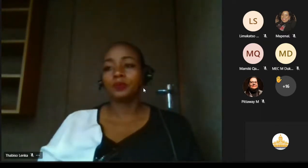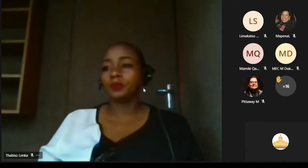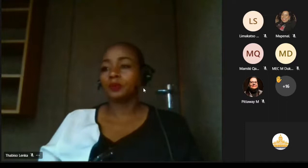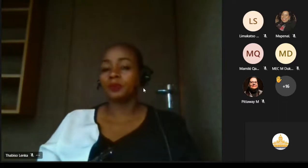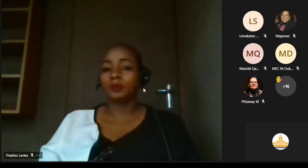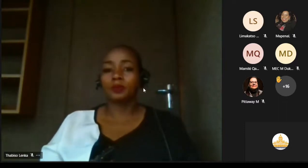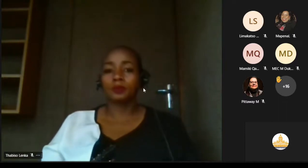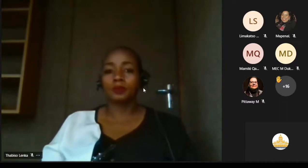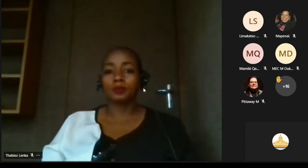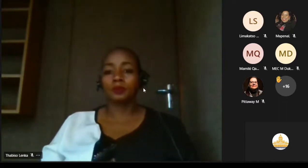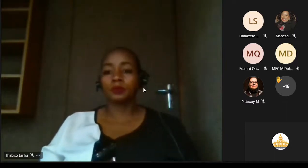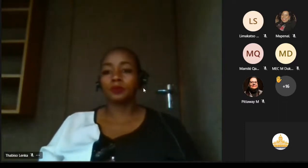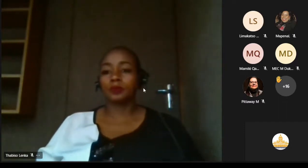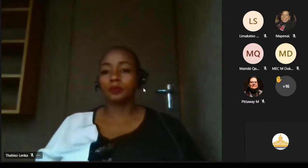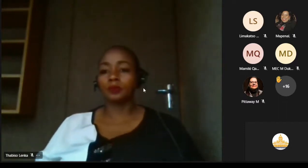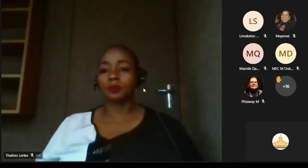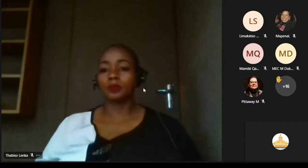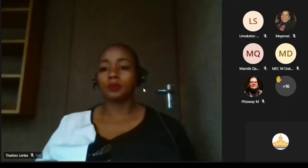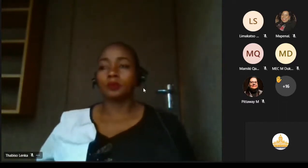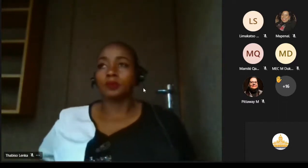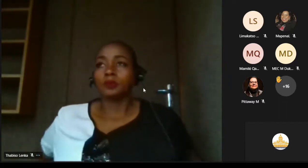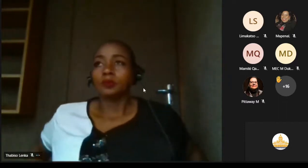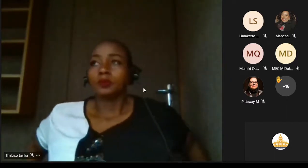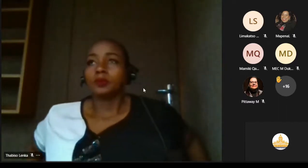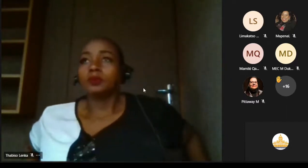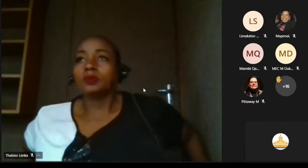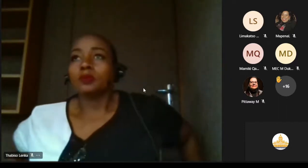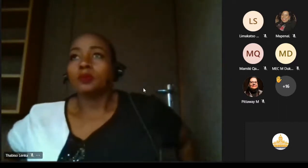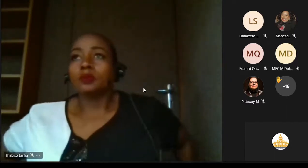Thank you, Honourable MEC.